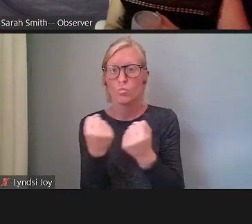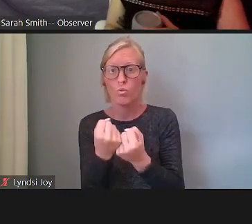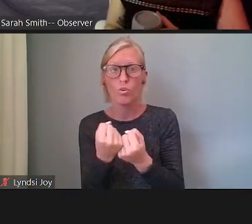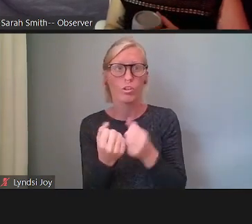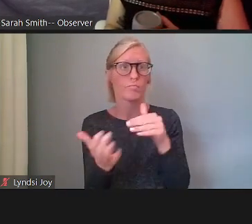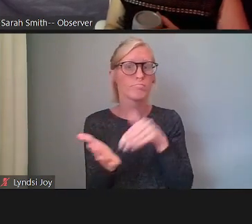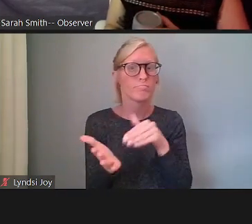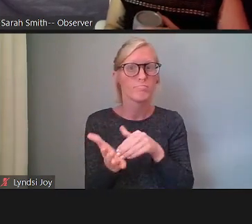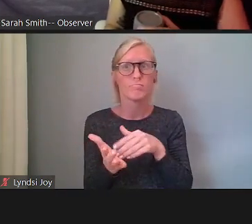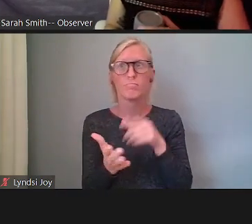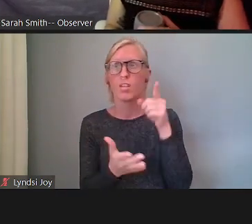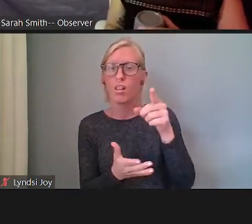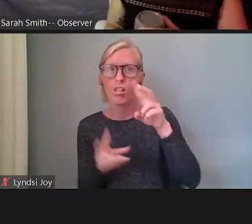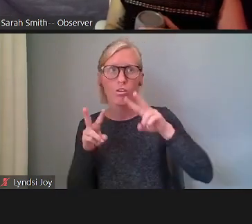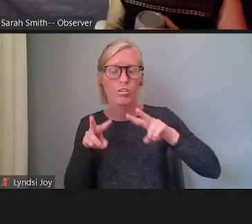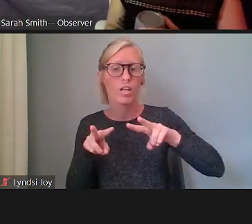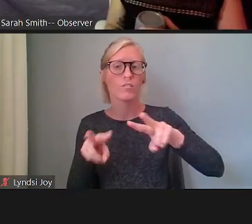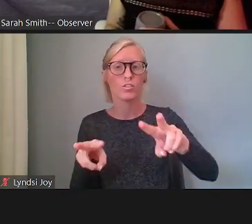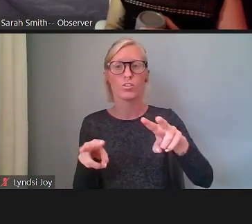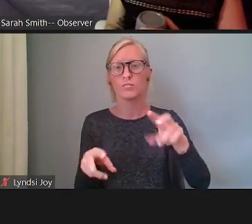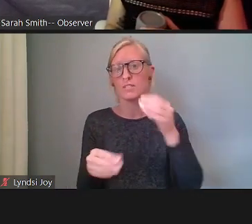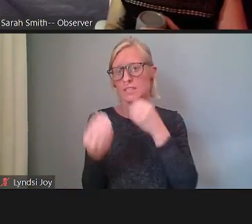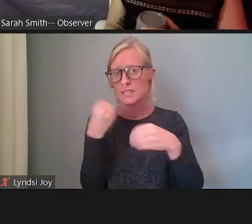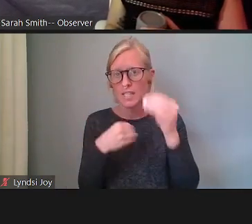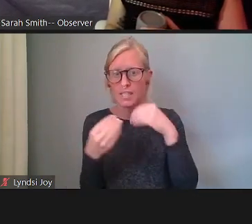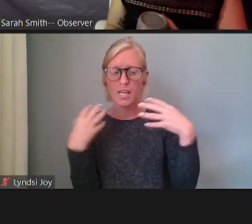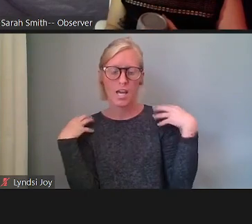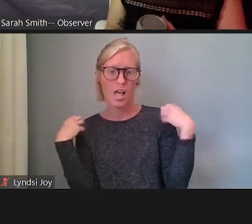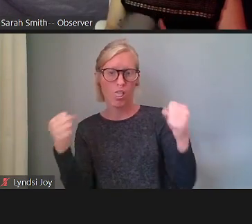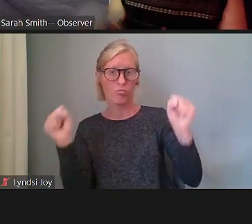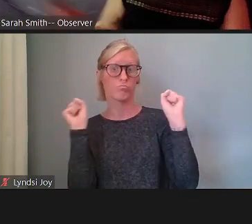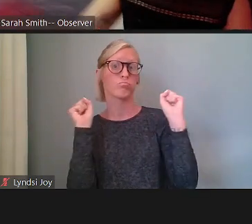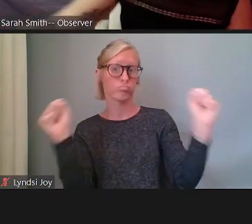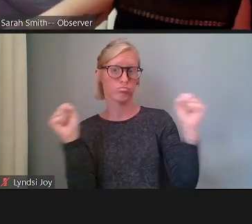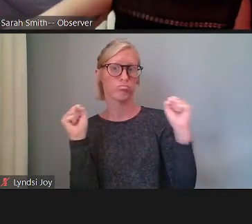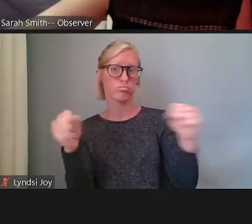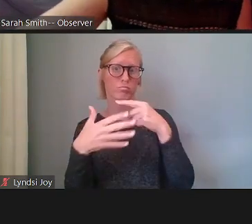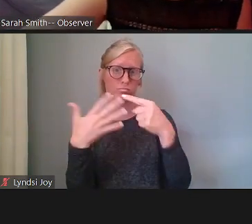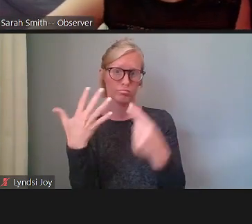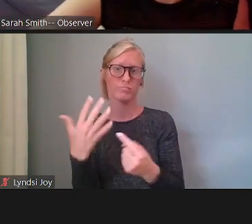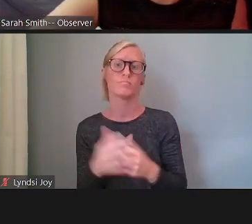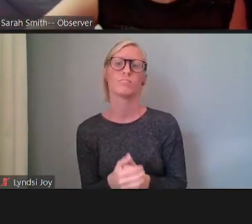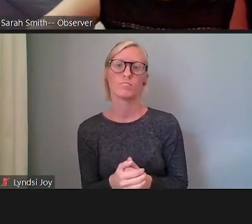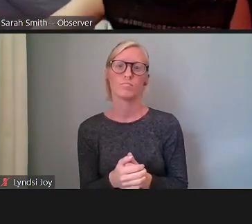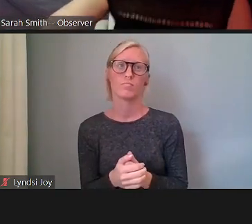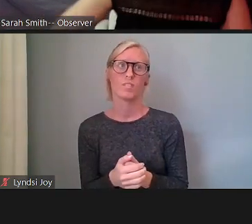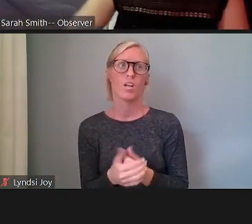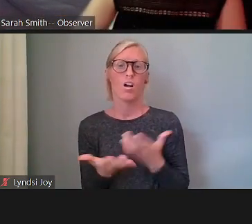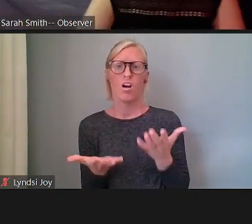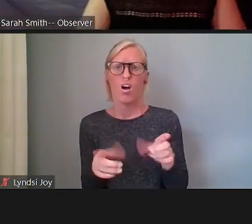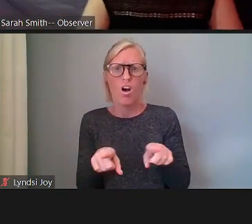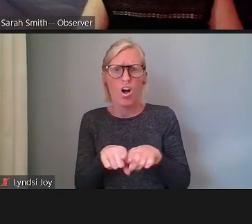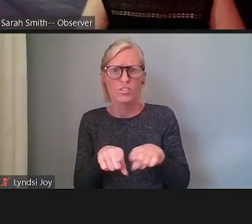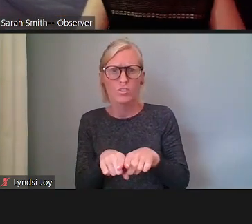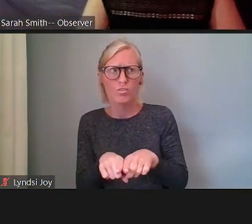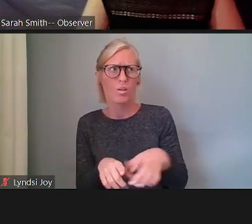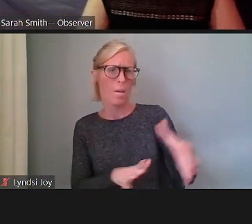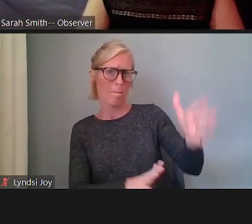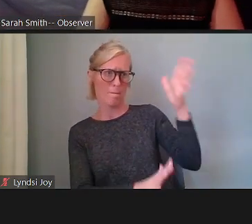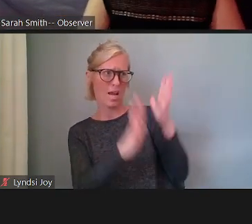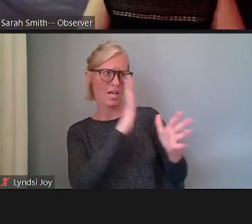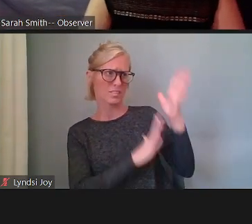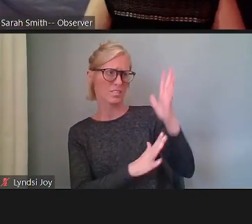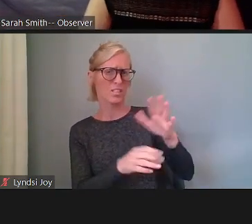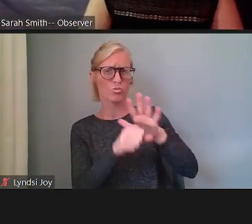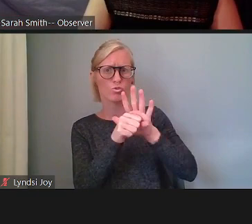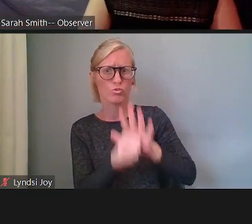your physical activity, and also thinking about what are the strategies that you might have used before to help